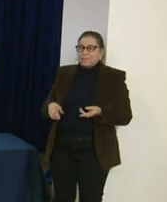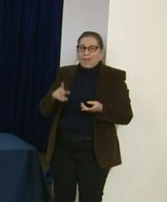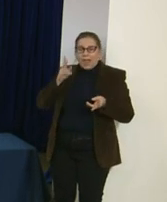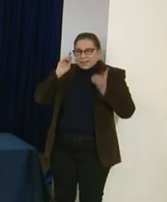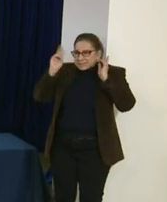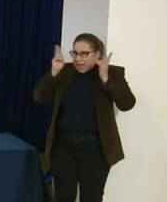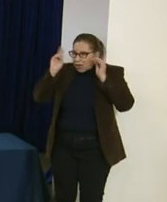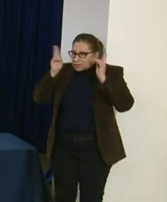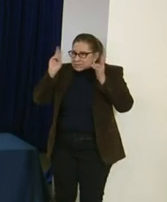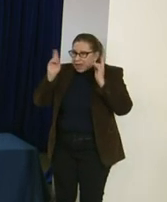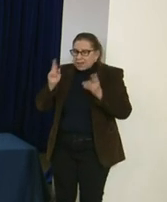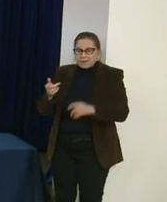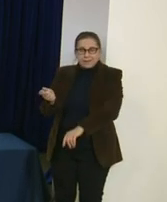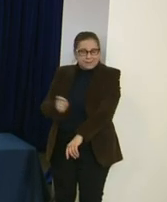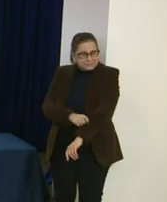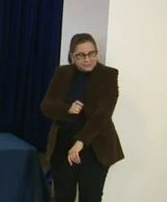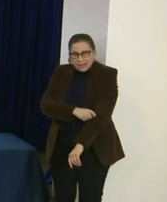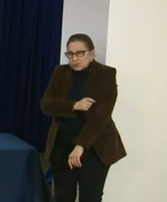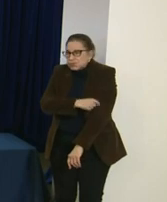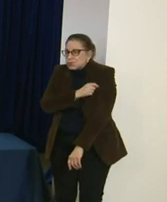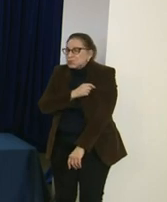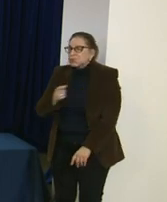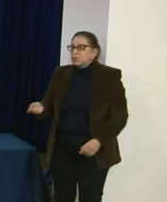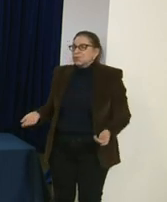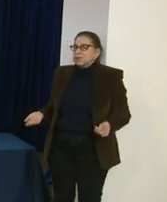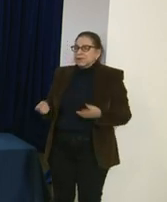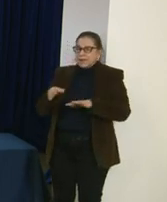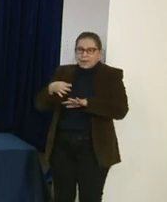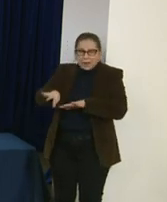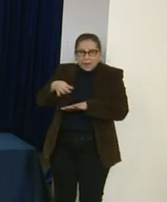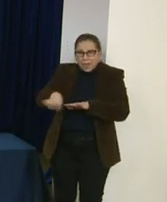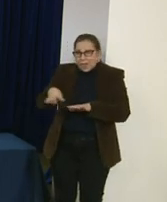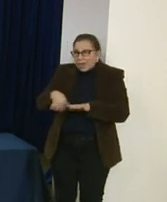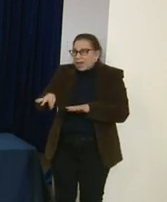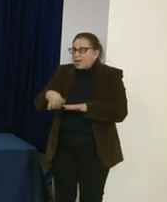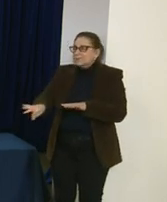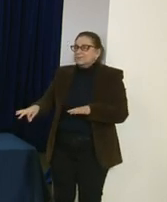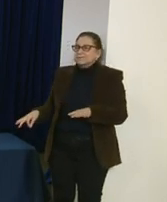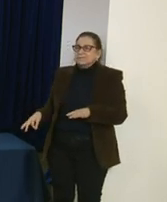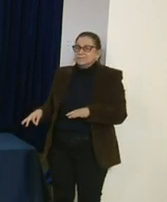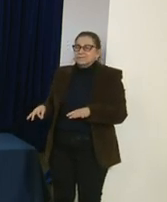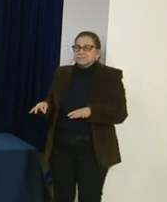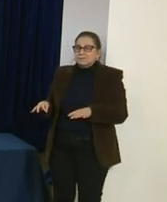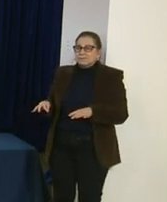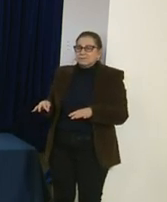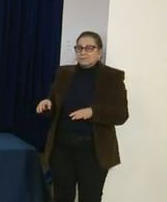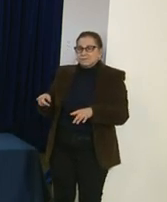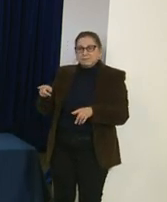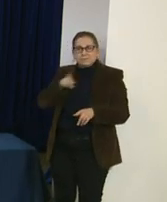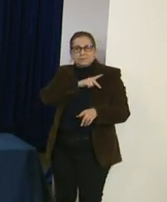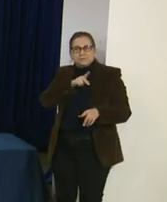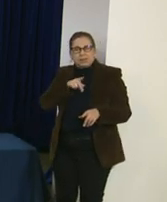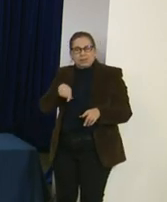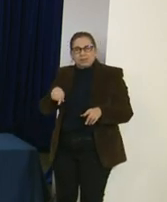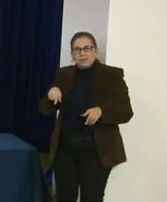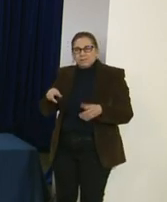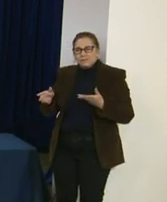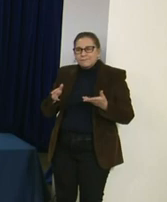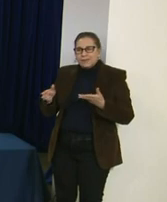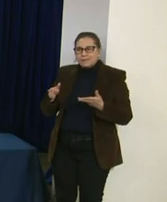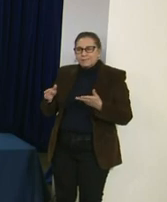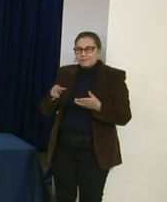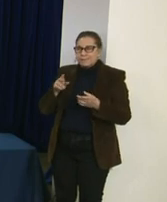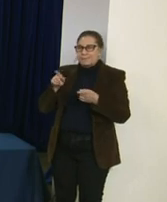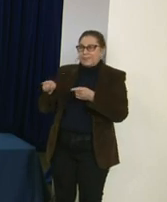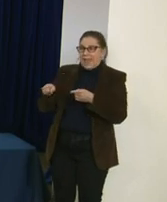tattoo artists, and nail salons. It will also include non-food